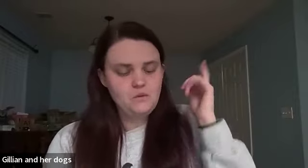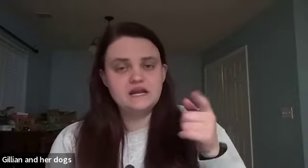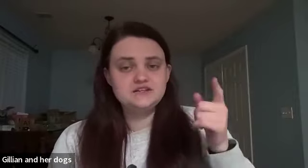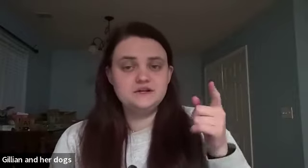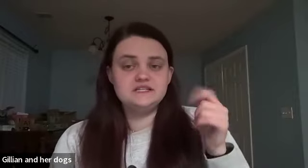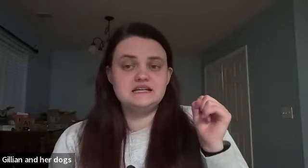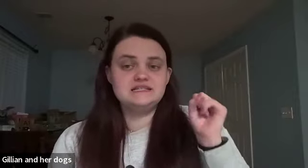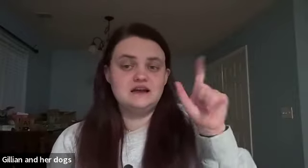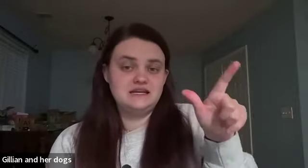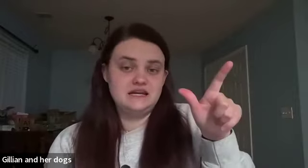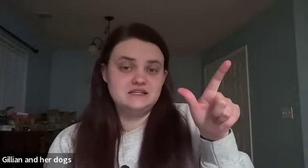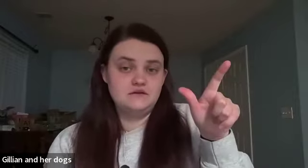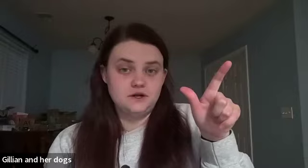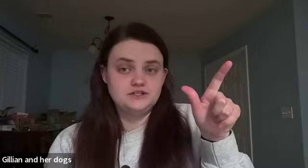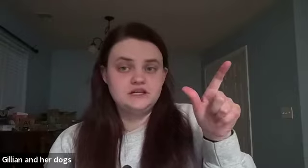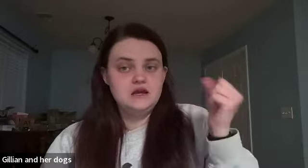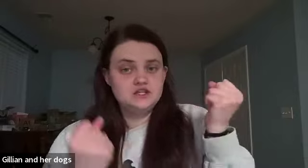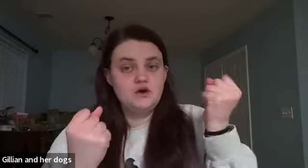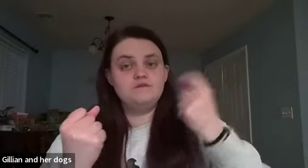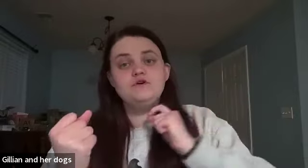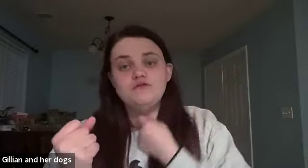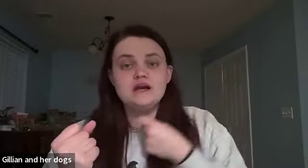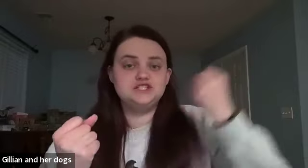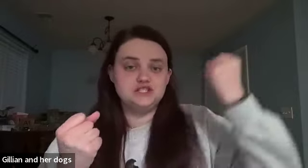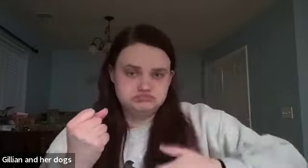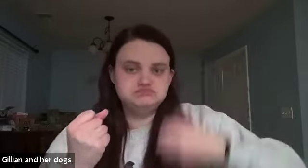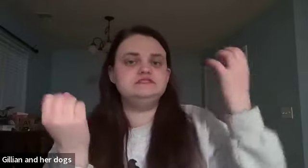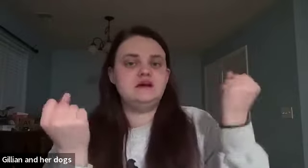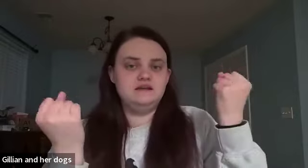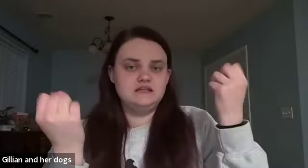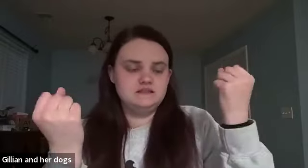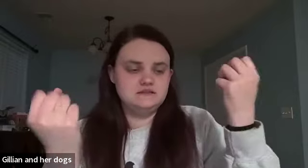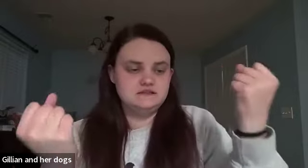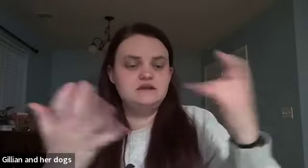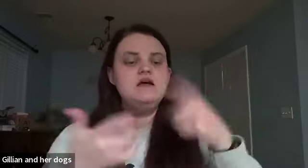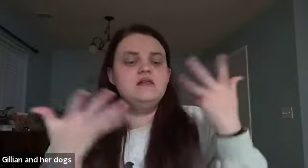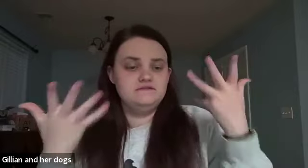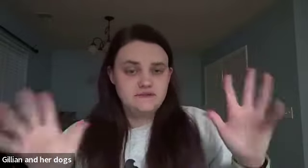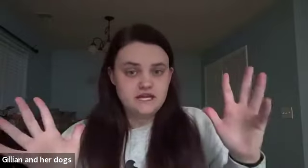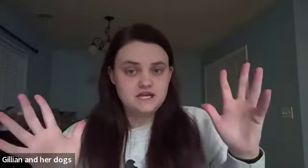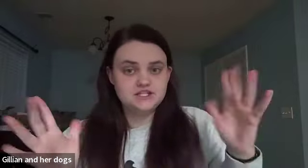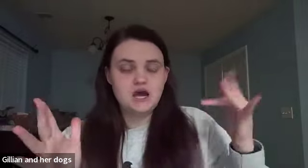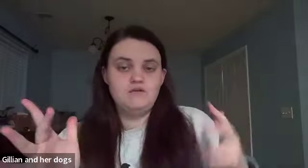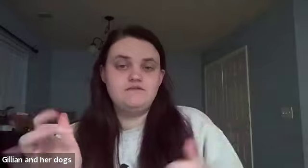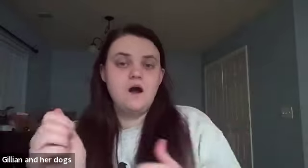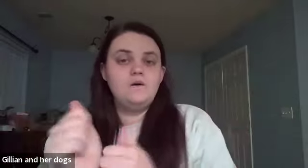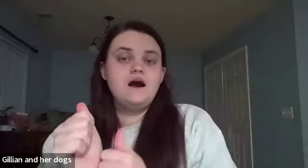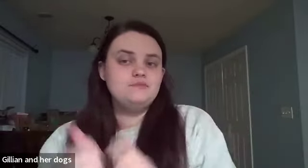What I do first is I sign an ASL first. So full voice, just sign, and finish. I'll follow up